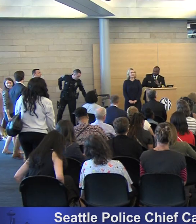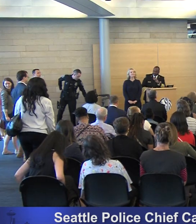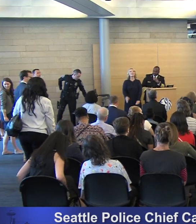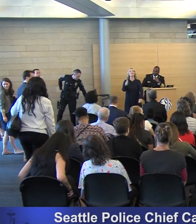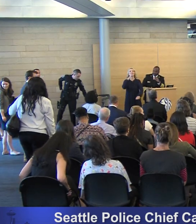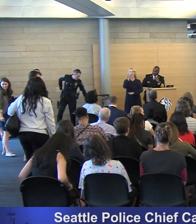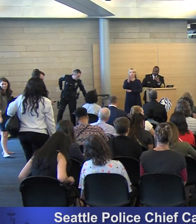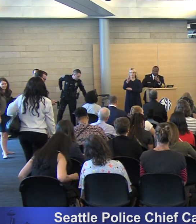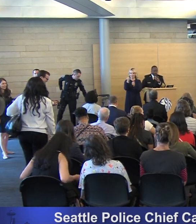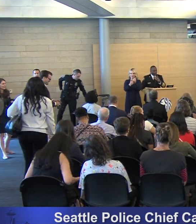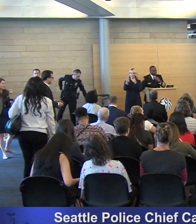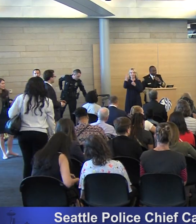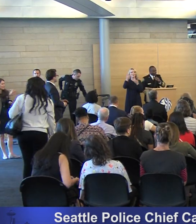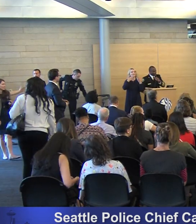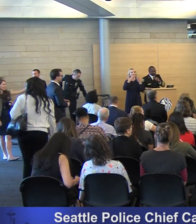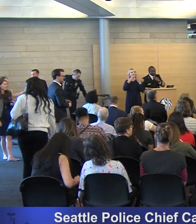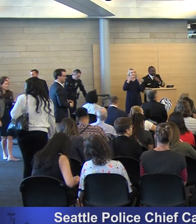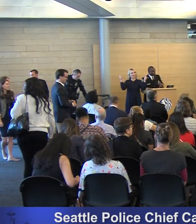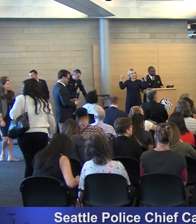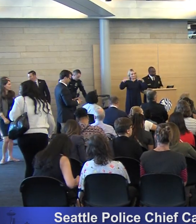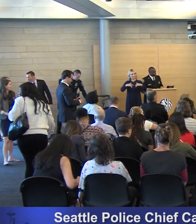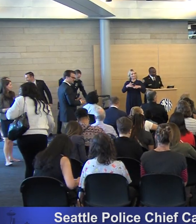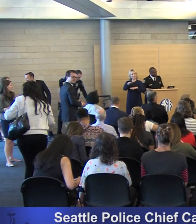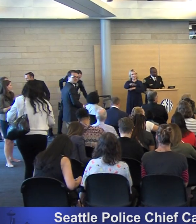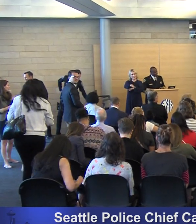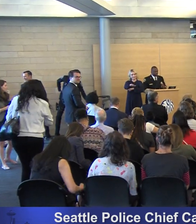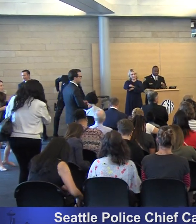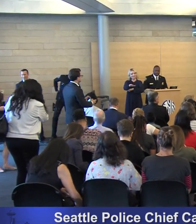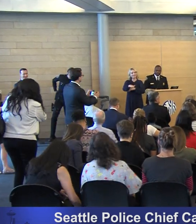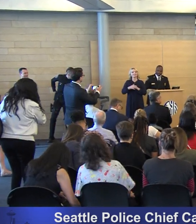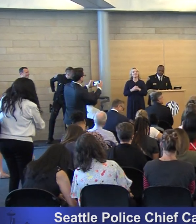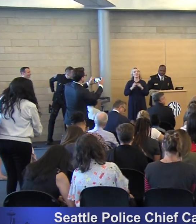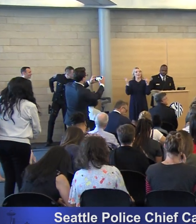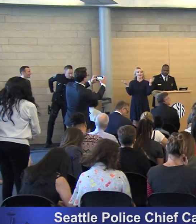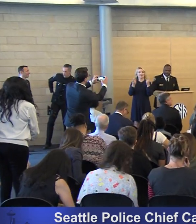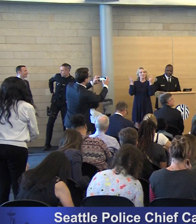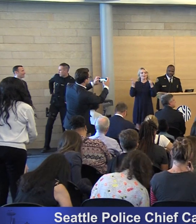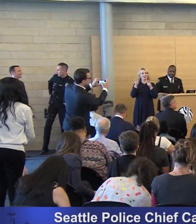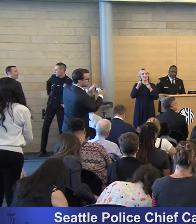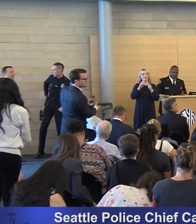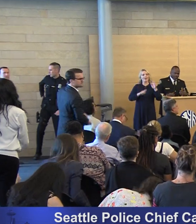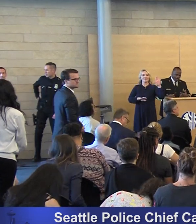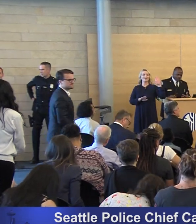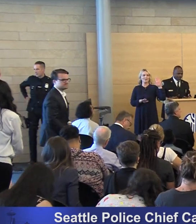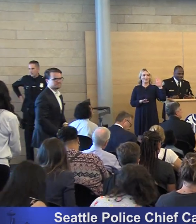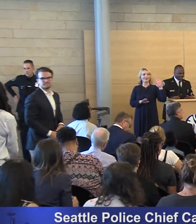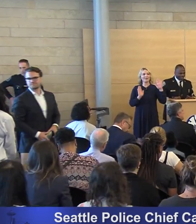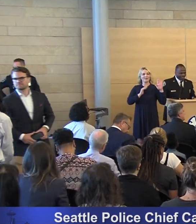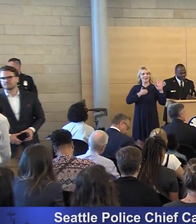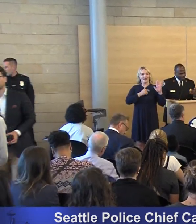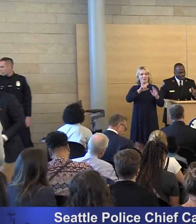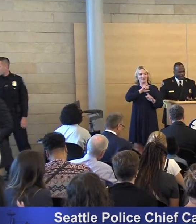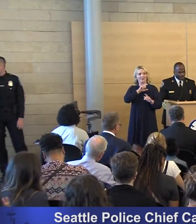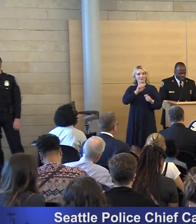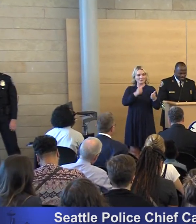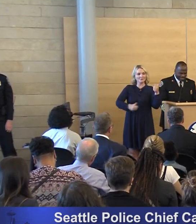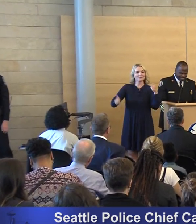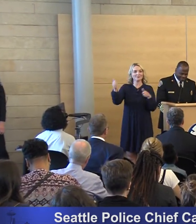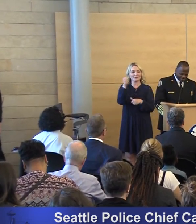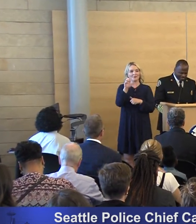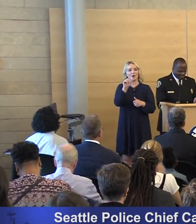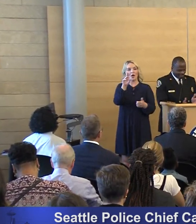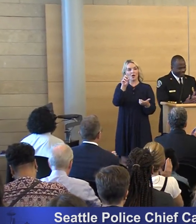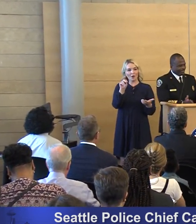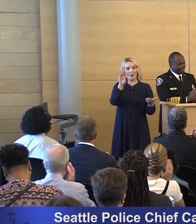Well, good afternoon, everyone. Thank you for being here this afternoon to celebrate the swearing in of our police chief, Carmen